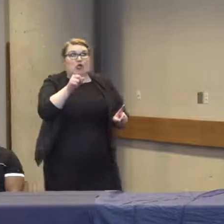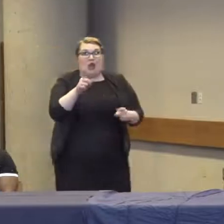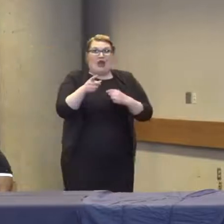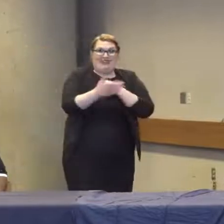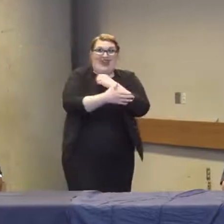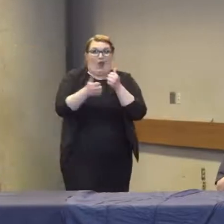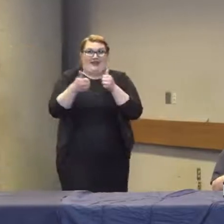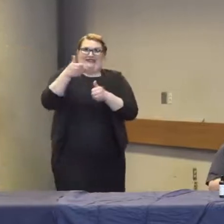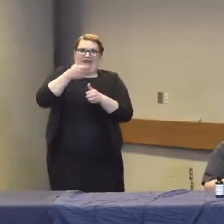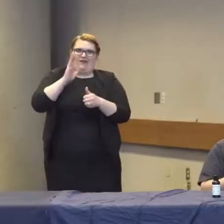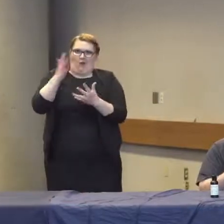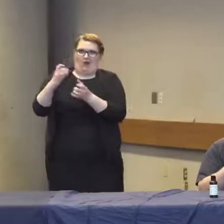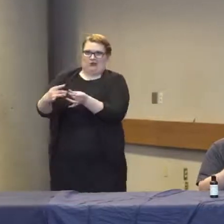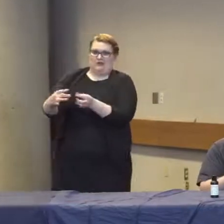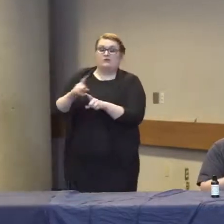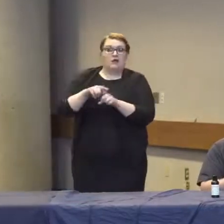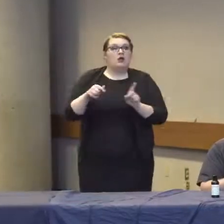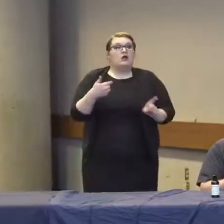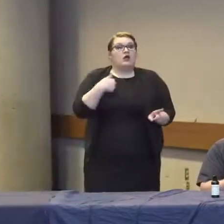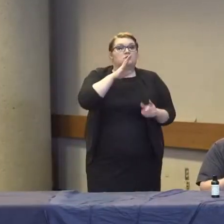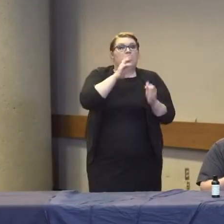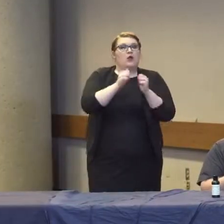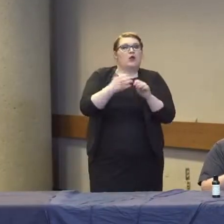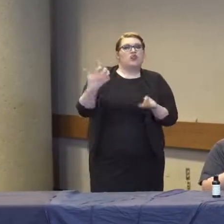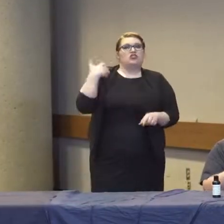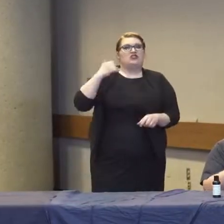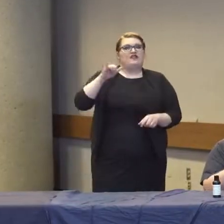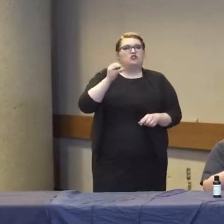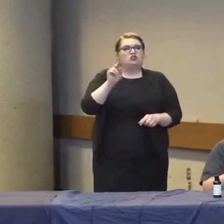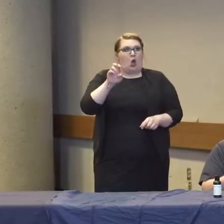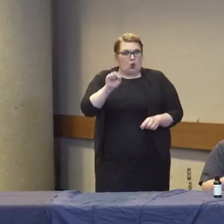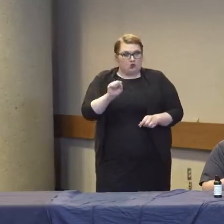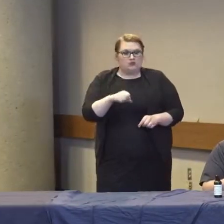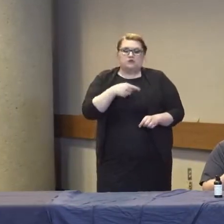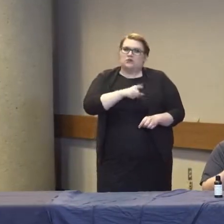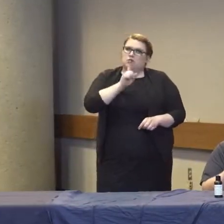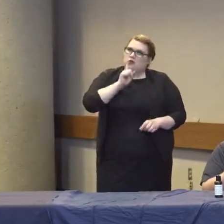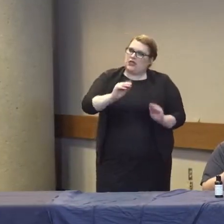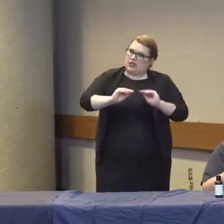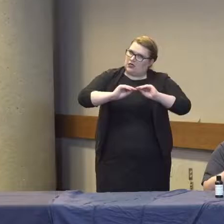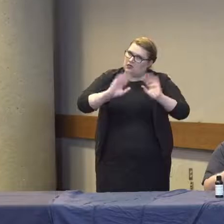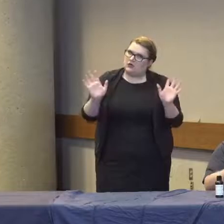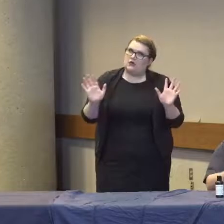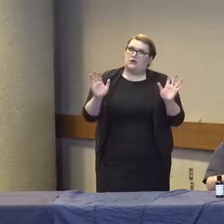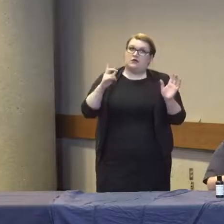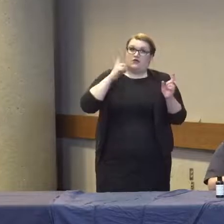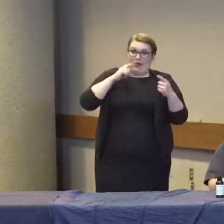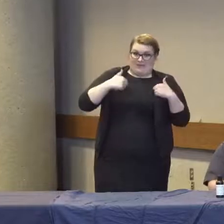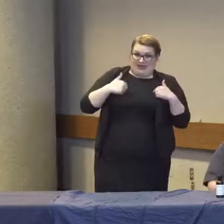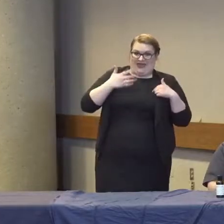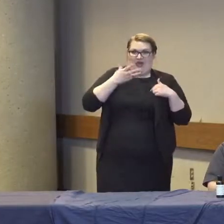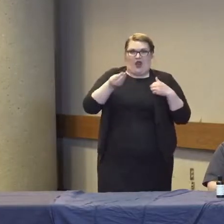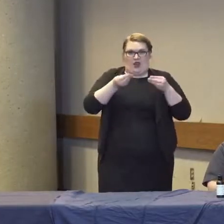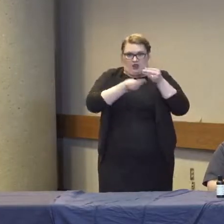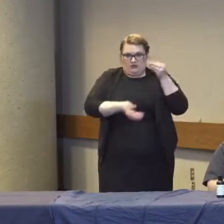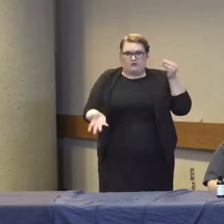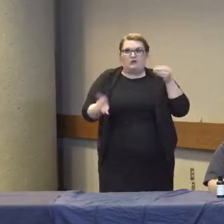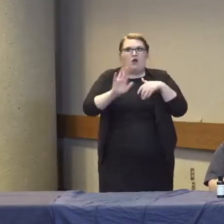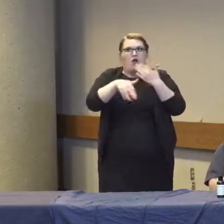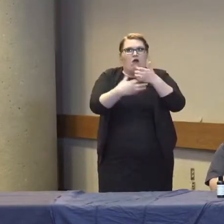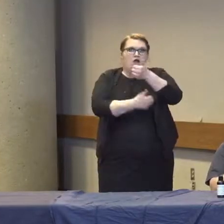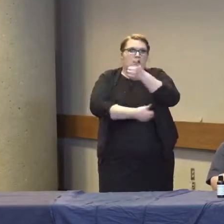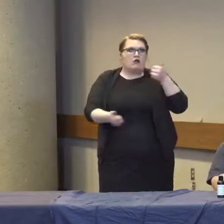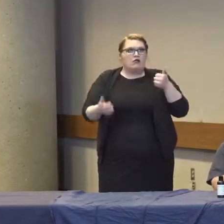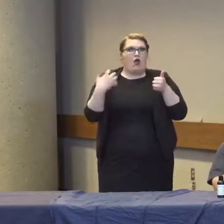but I think, you know, I've spoken to Chief Jones. He was extremely explicit, both to me and down to the officers.